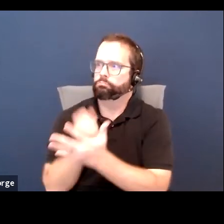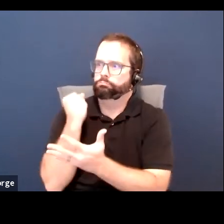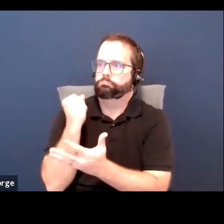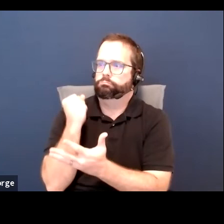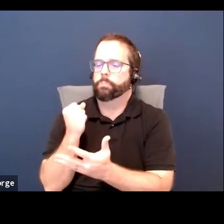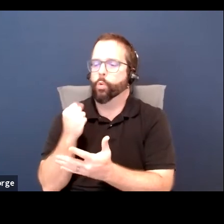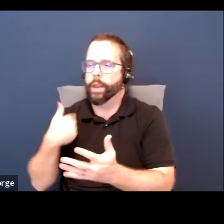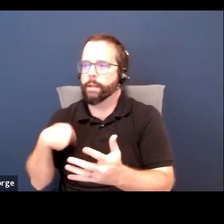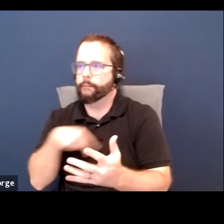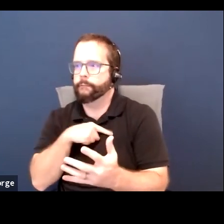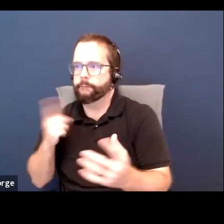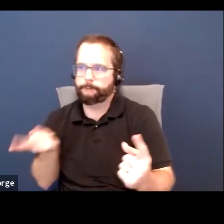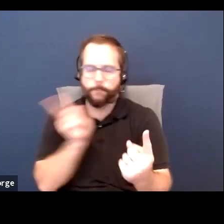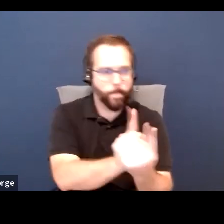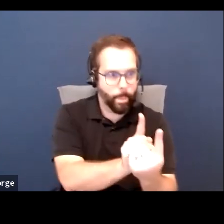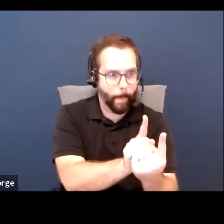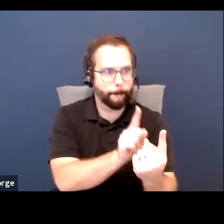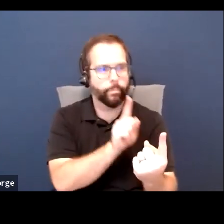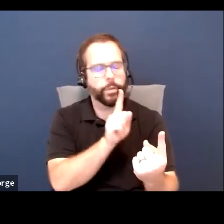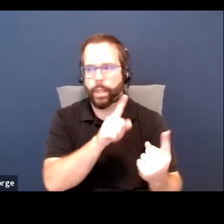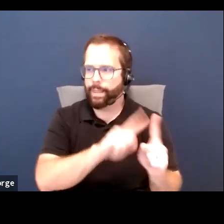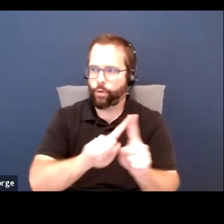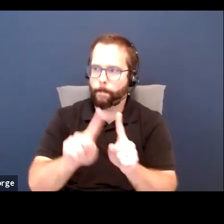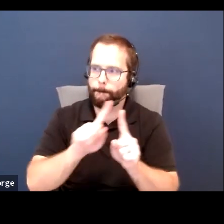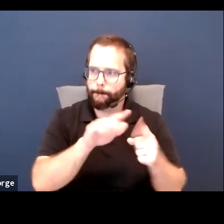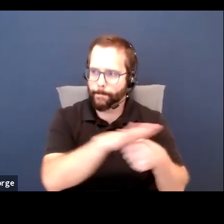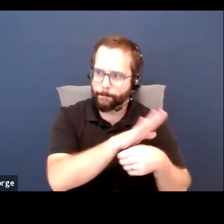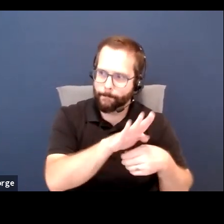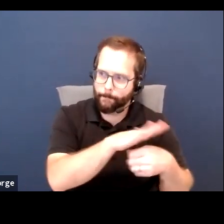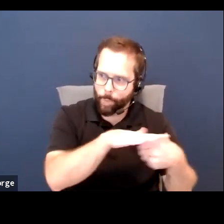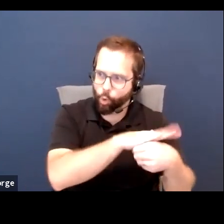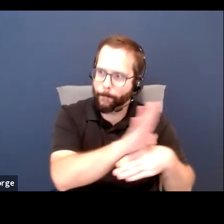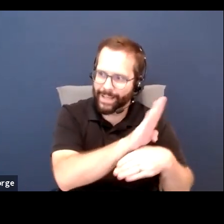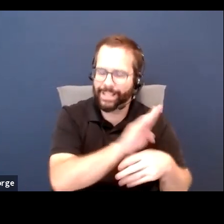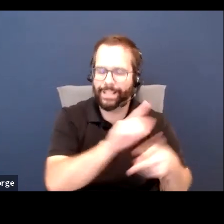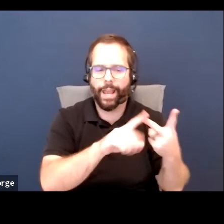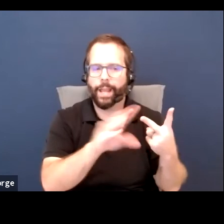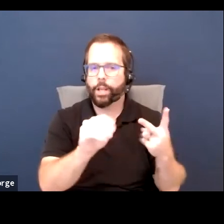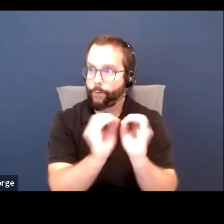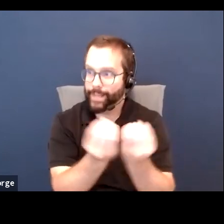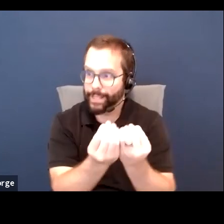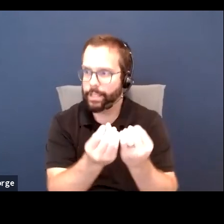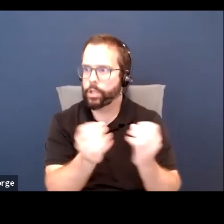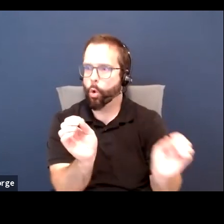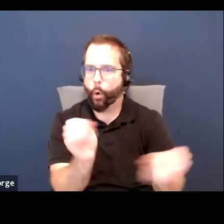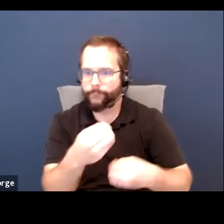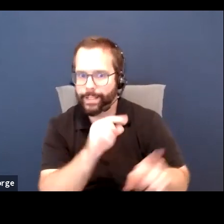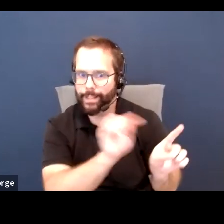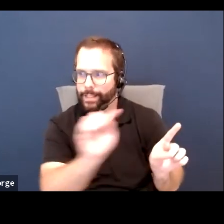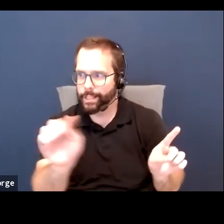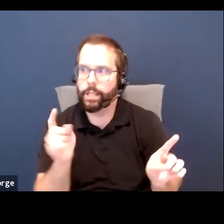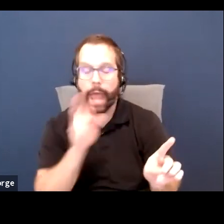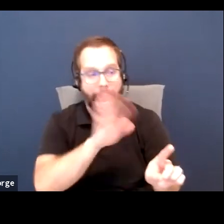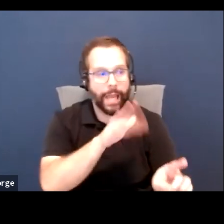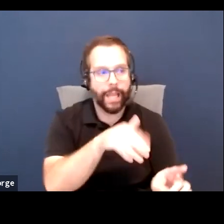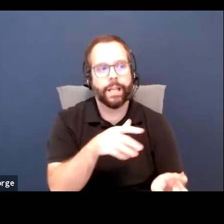and our local municipalities on updating their logos within our communities ahead of